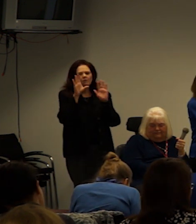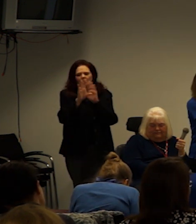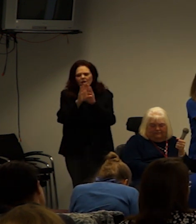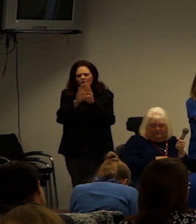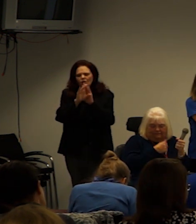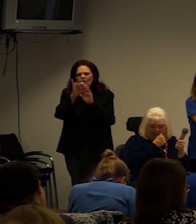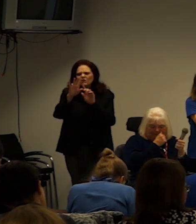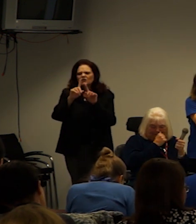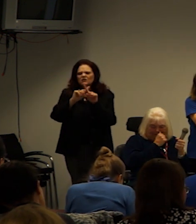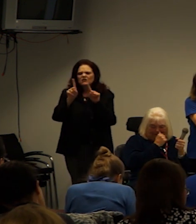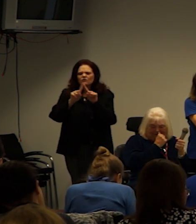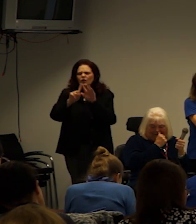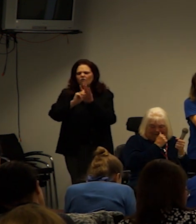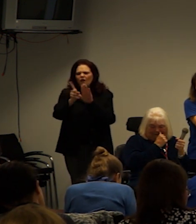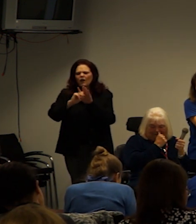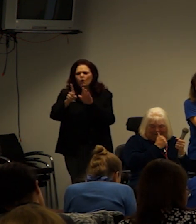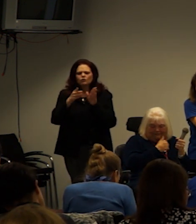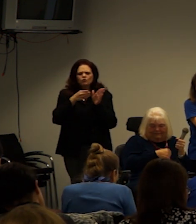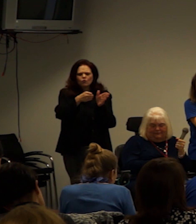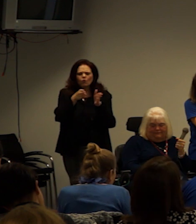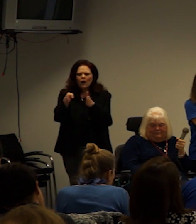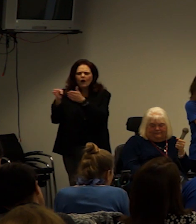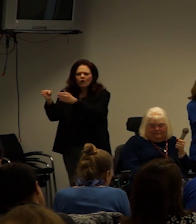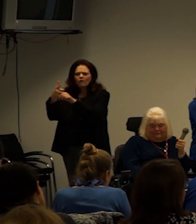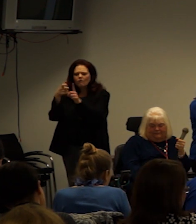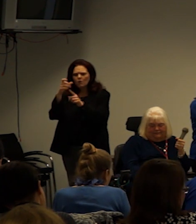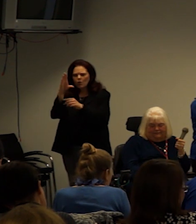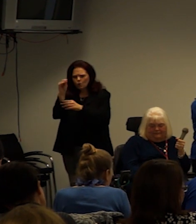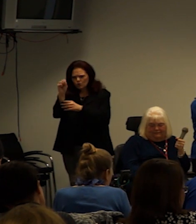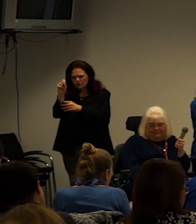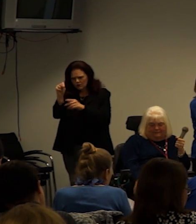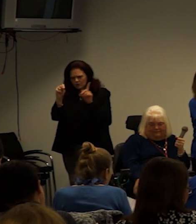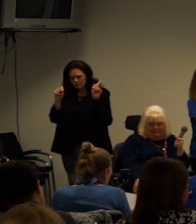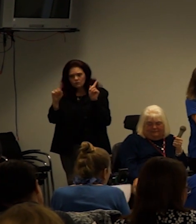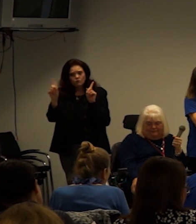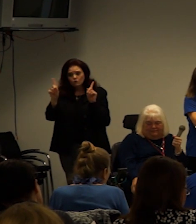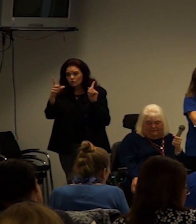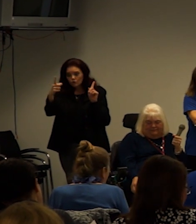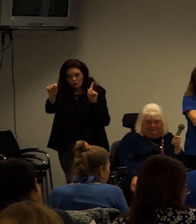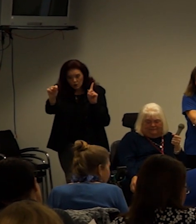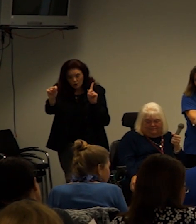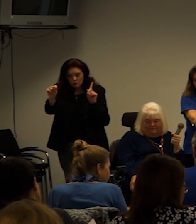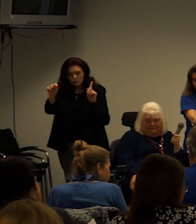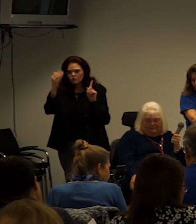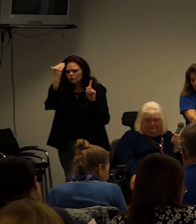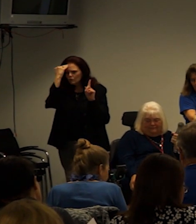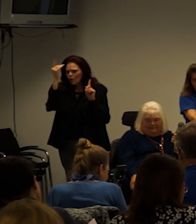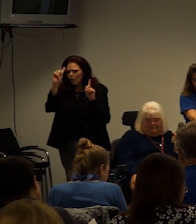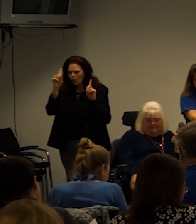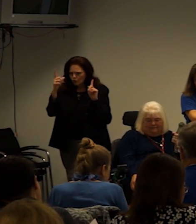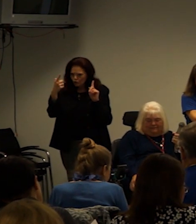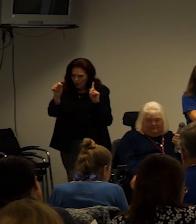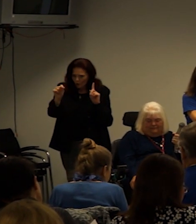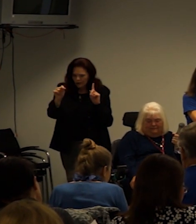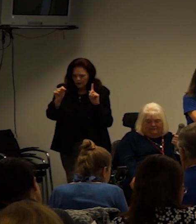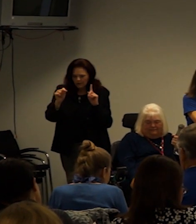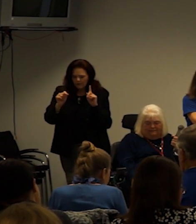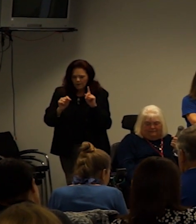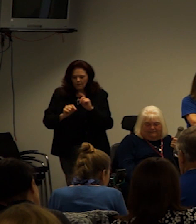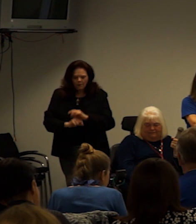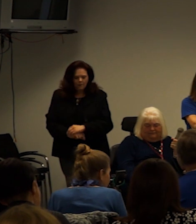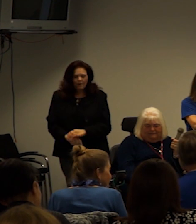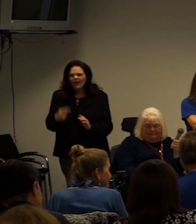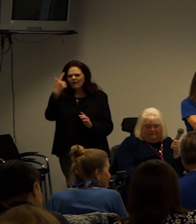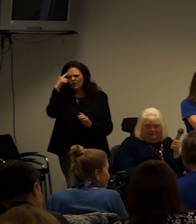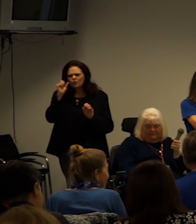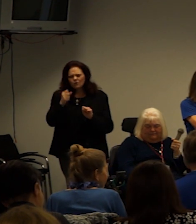the evacuation routes from the Gulf Coast. Where do you go? Know where you're going. I think